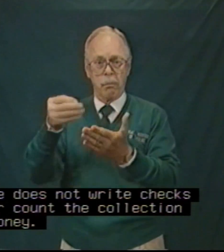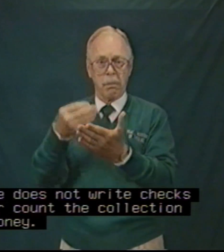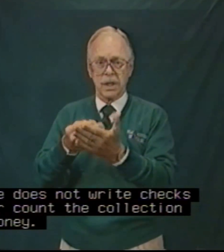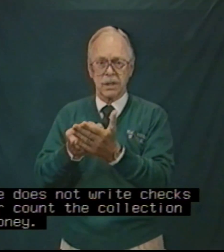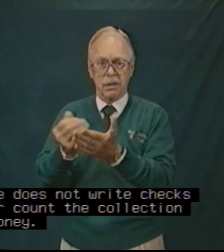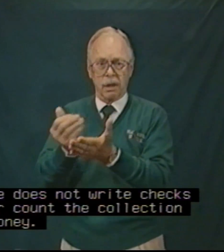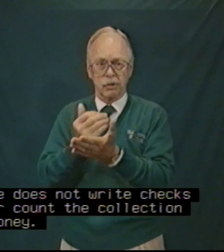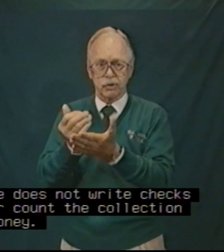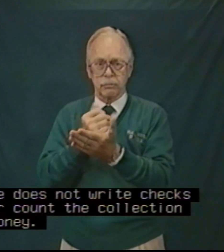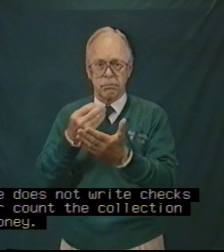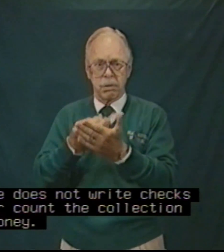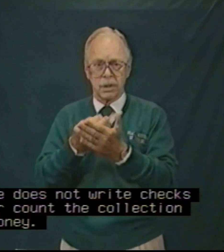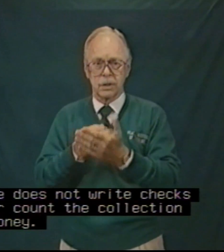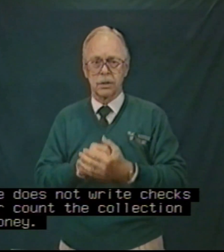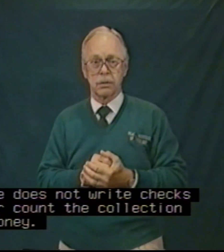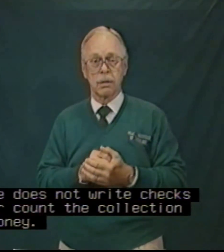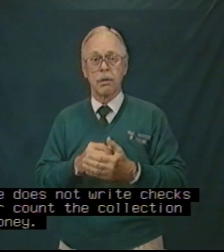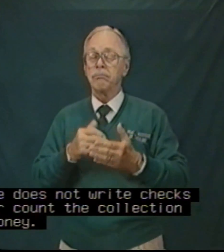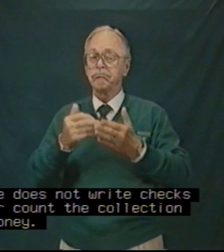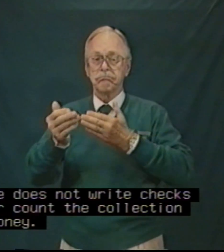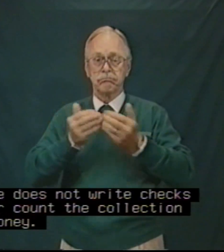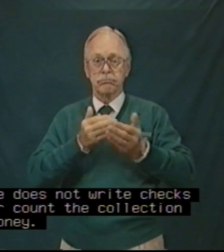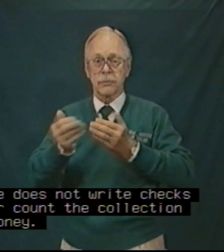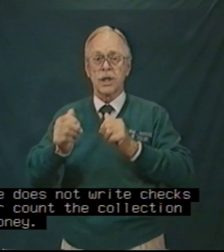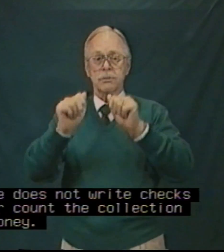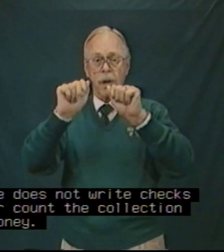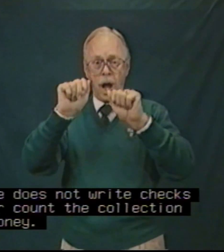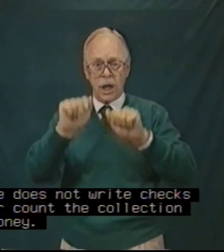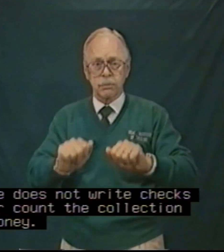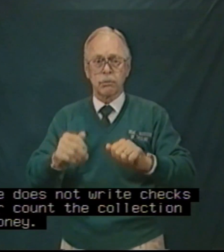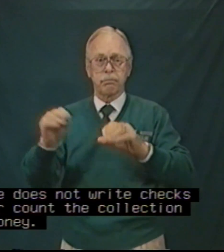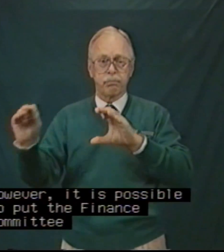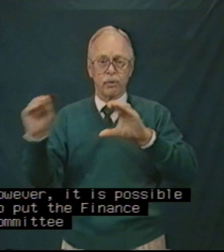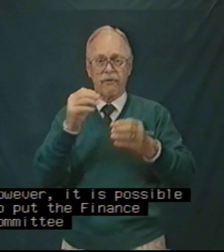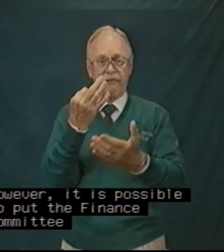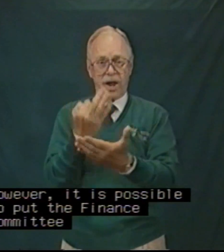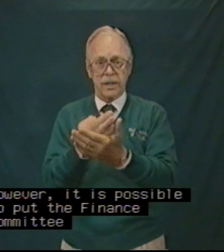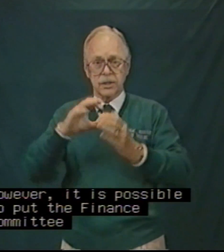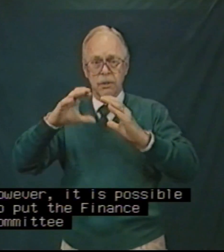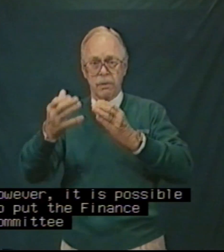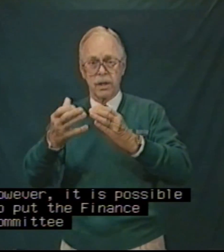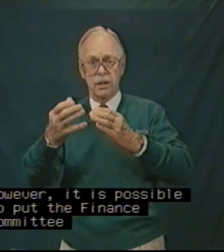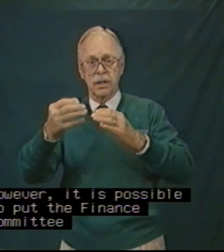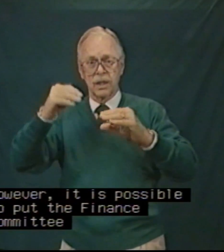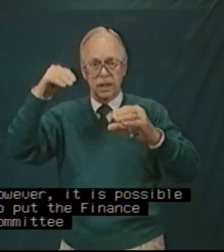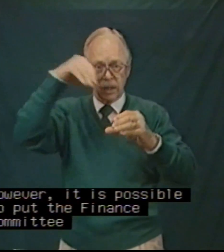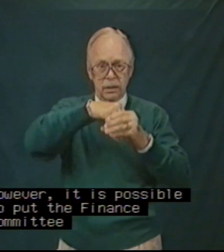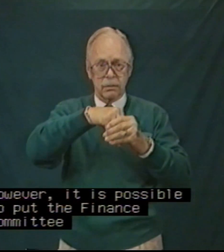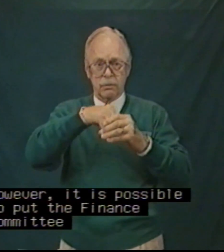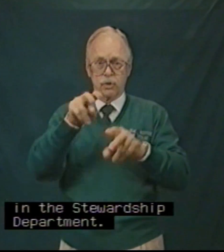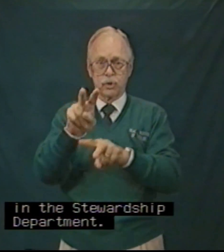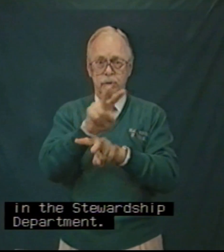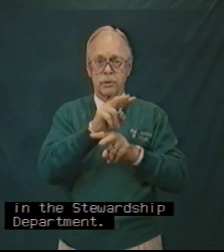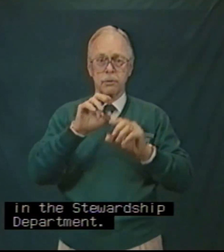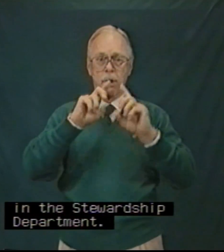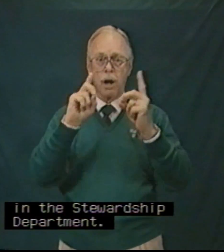He does not write checks or count the collection money. However, it is possible to put the Finance Committee in the